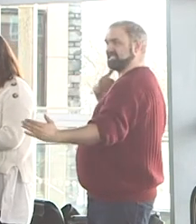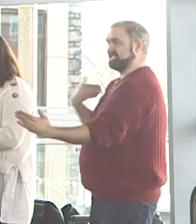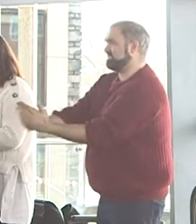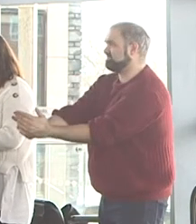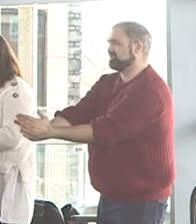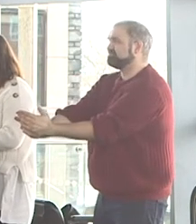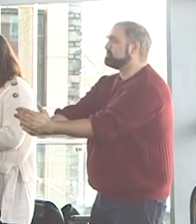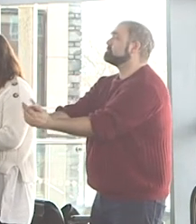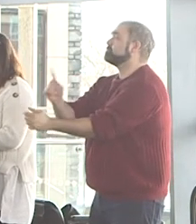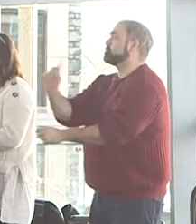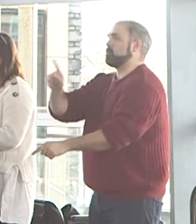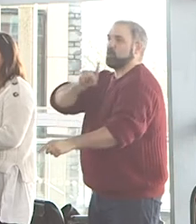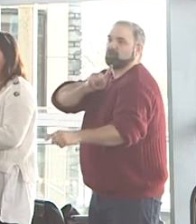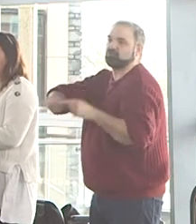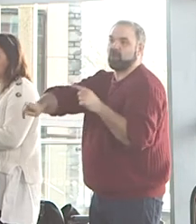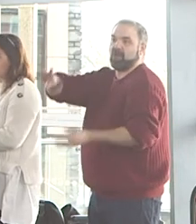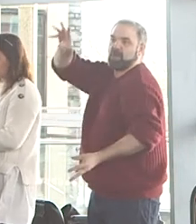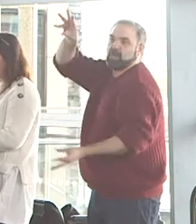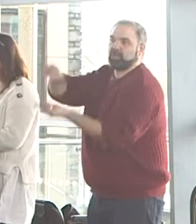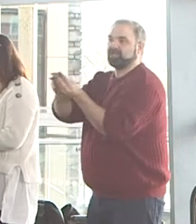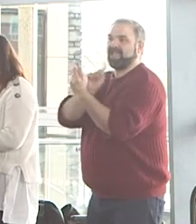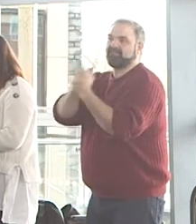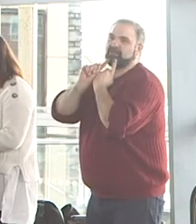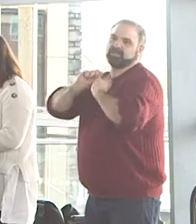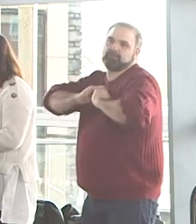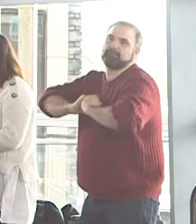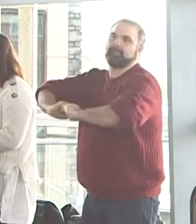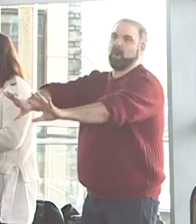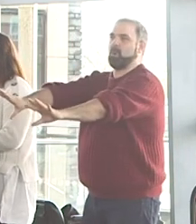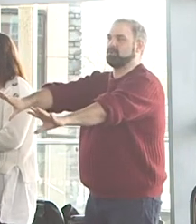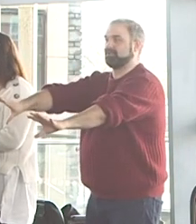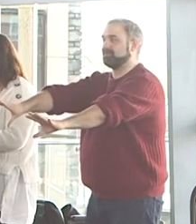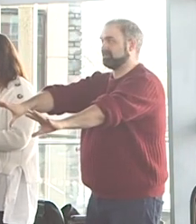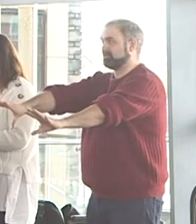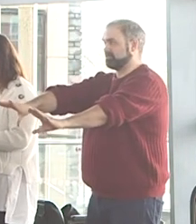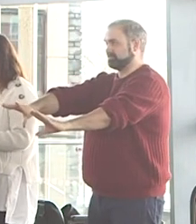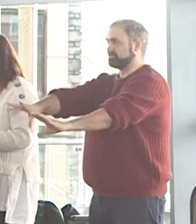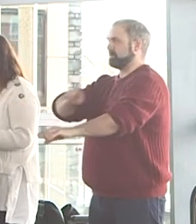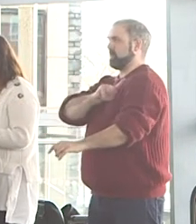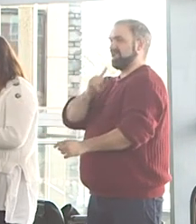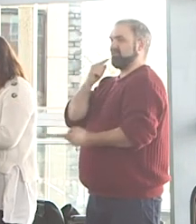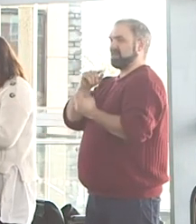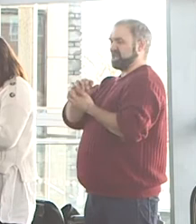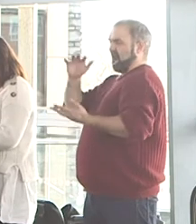So I will try to give you as much information as I can in as little time as I can.